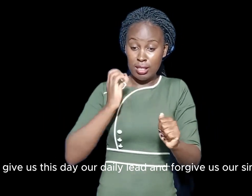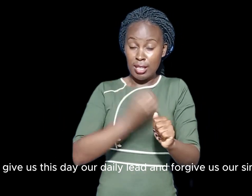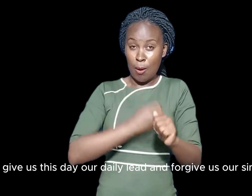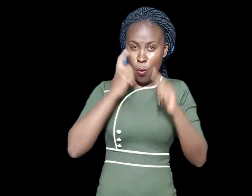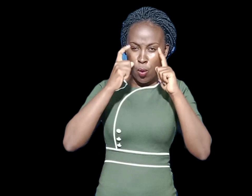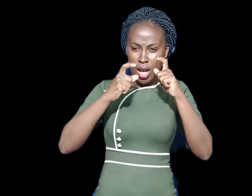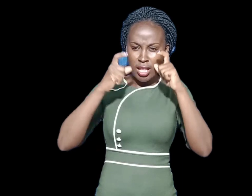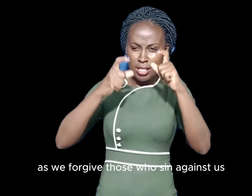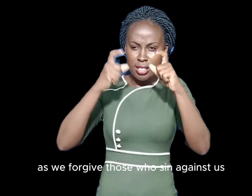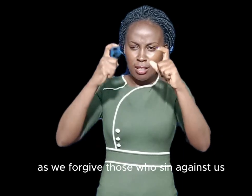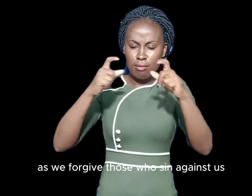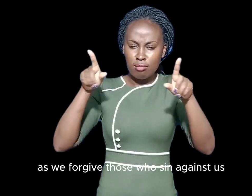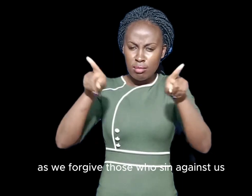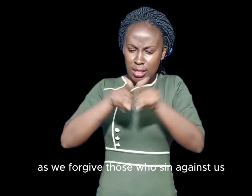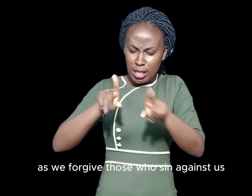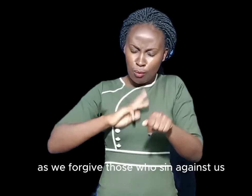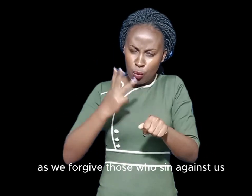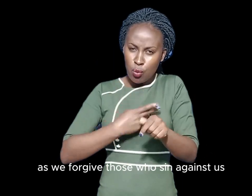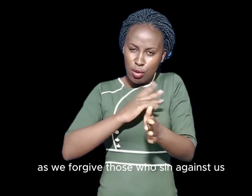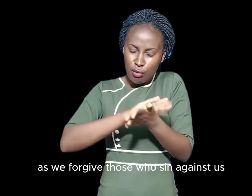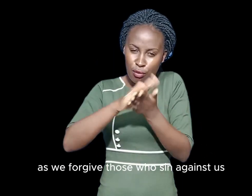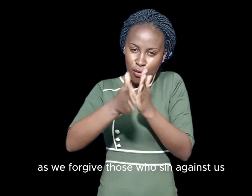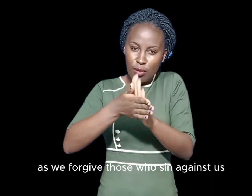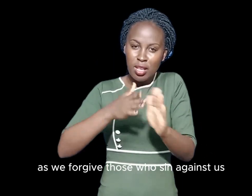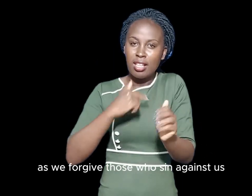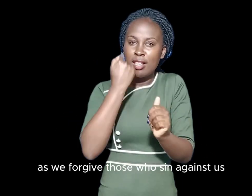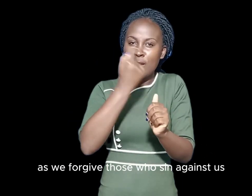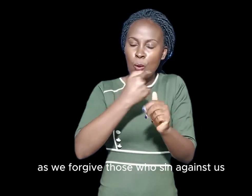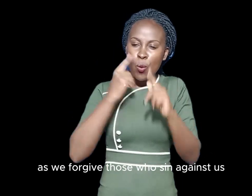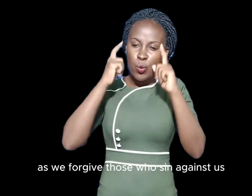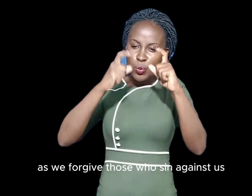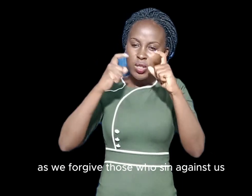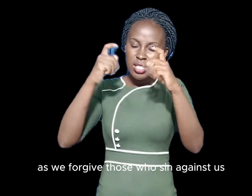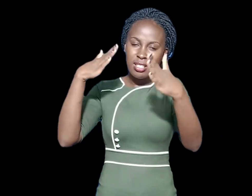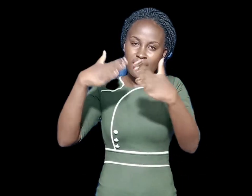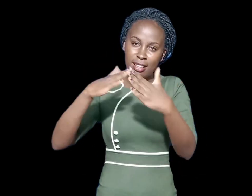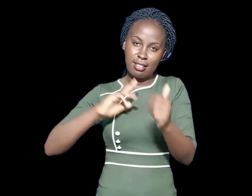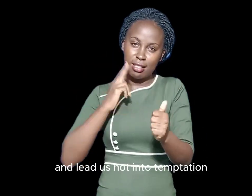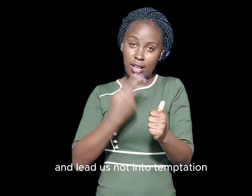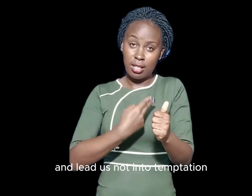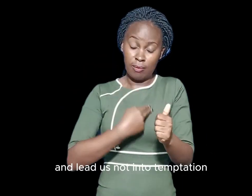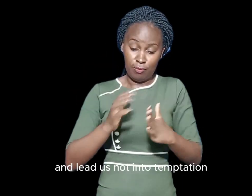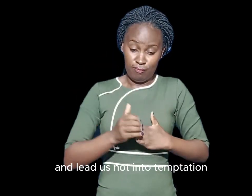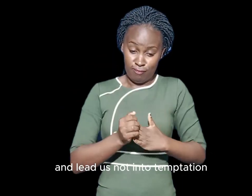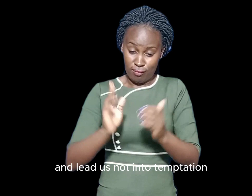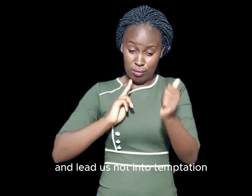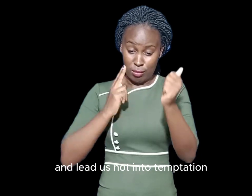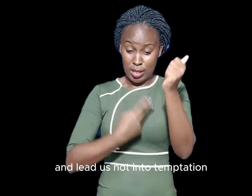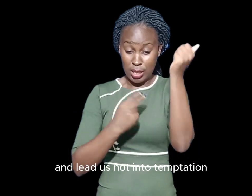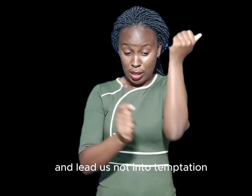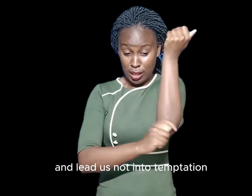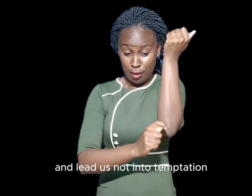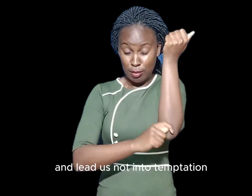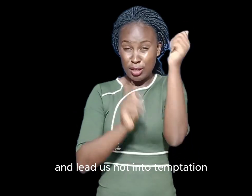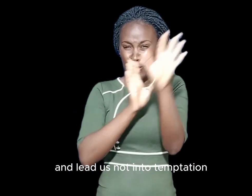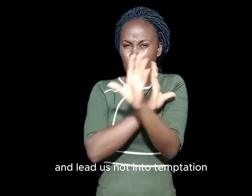as we forgive those who sin against us and lead us not into temptation